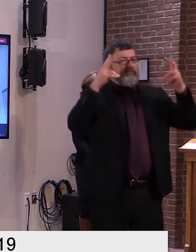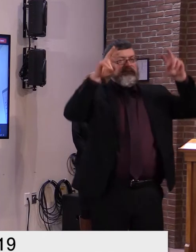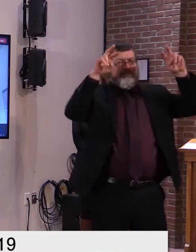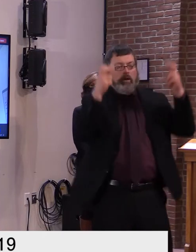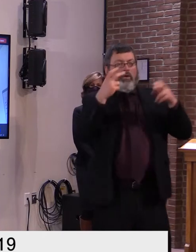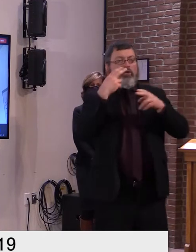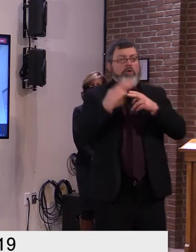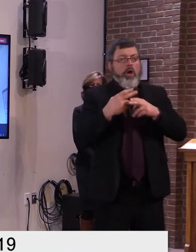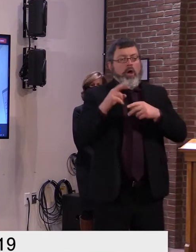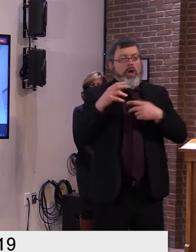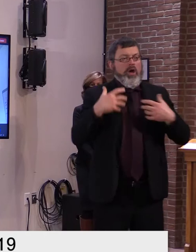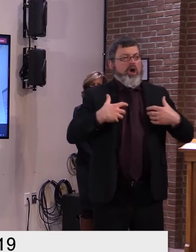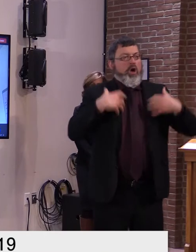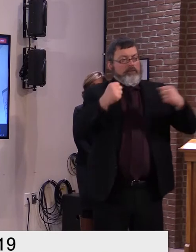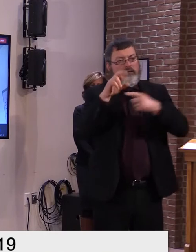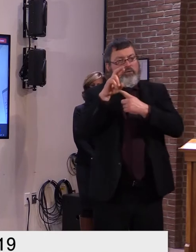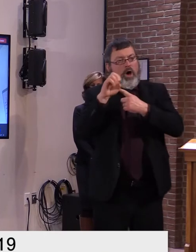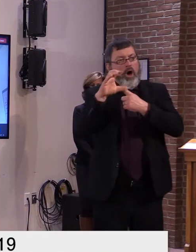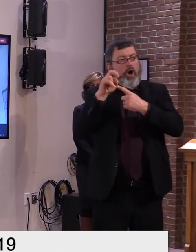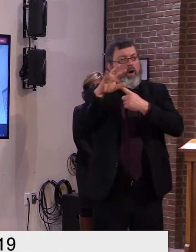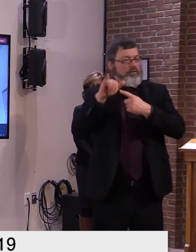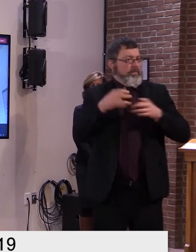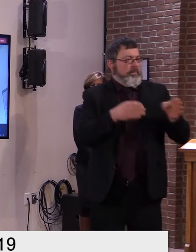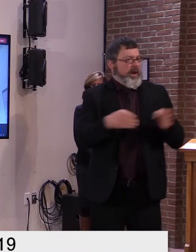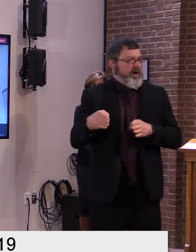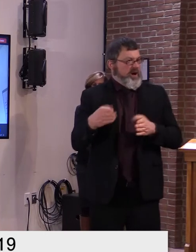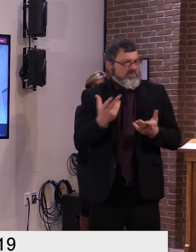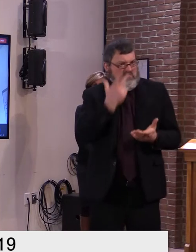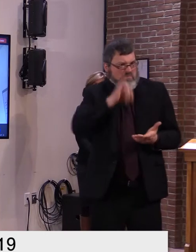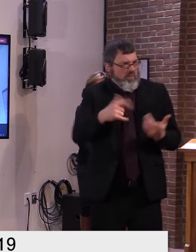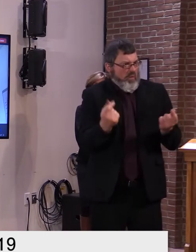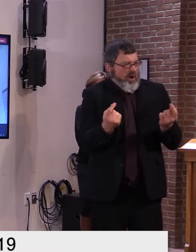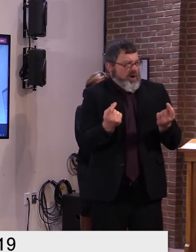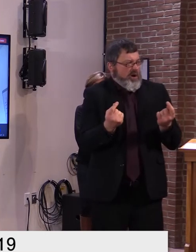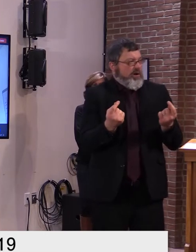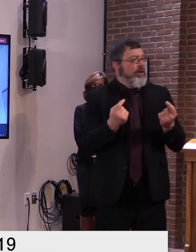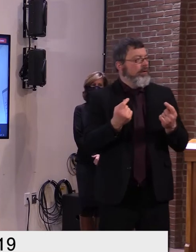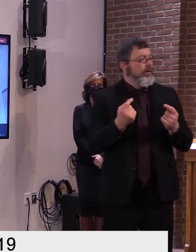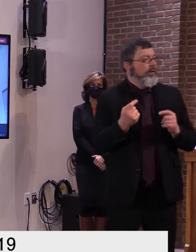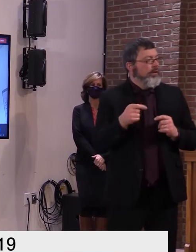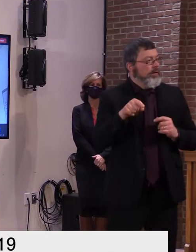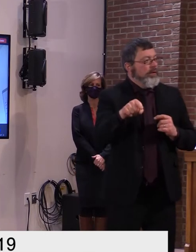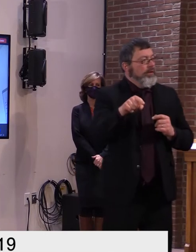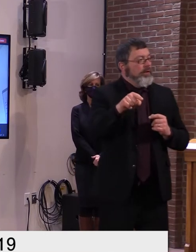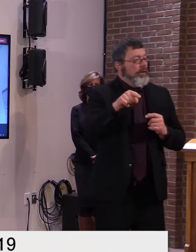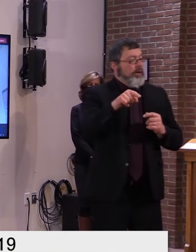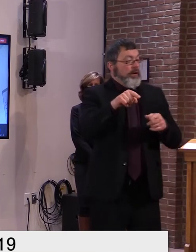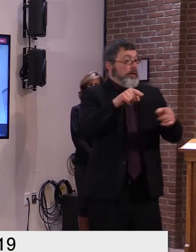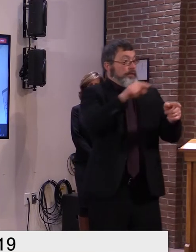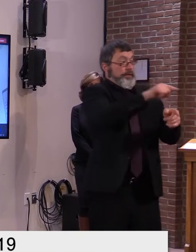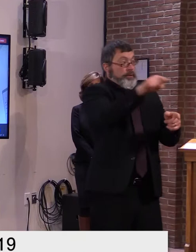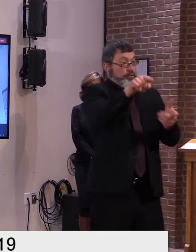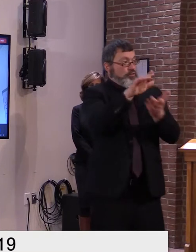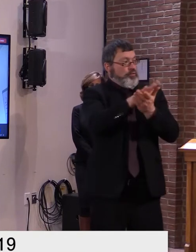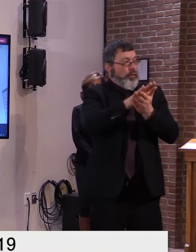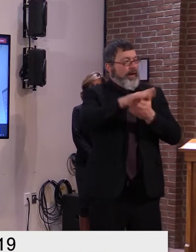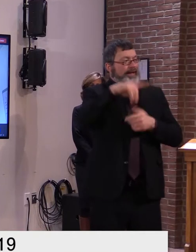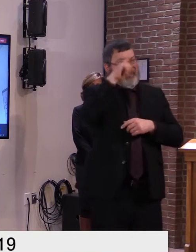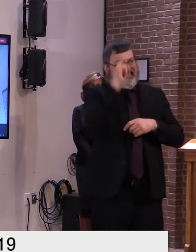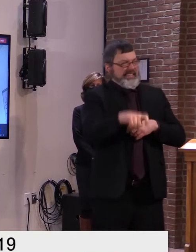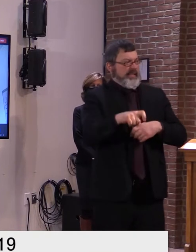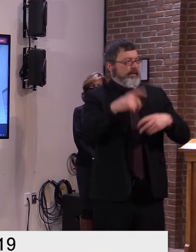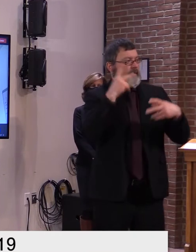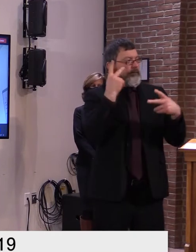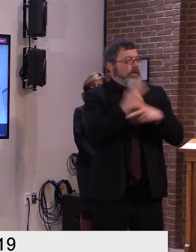be to leverage an existing organizational structure in education called Educational Support Teams, or ESTs.